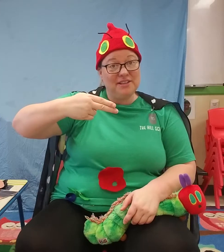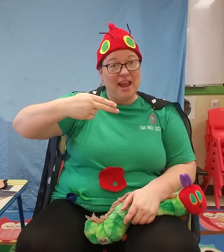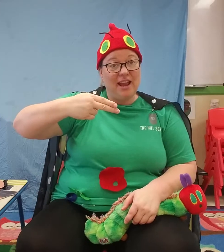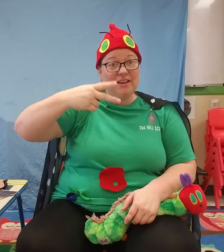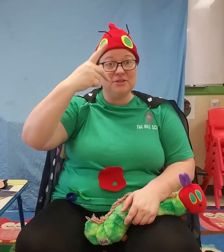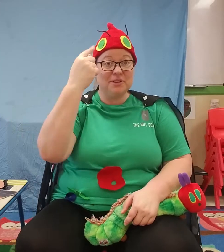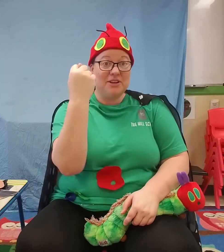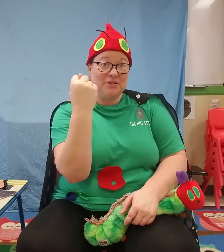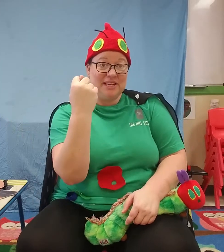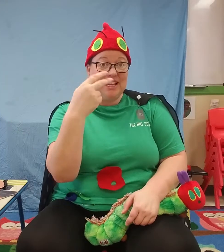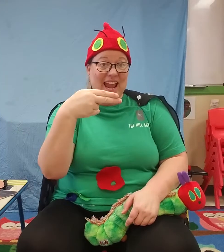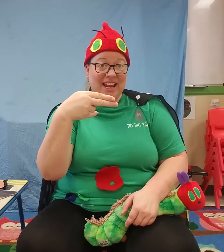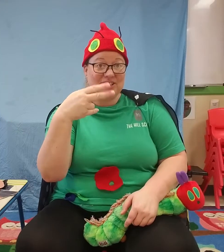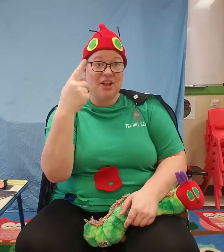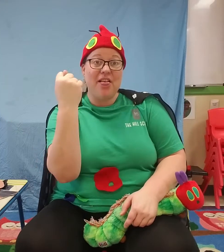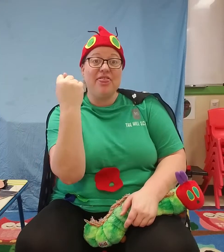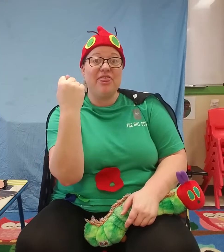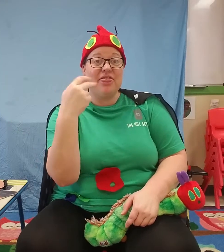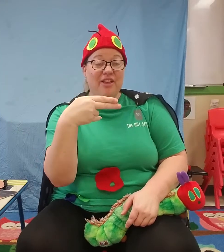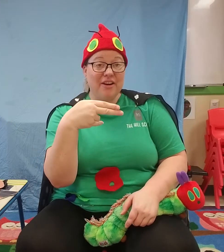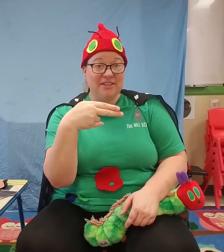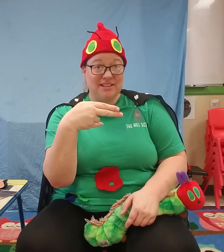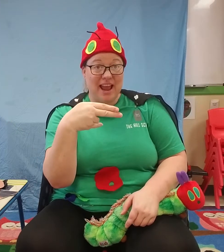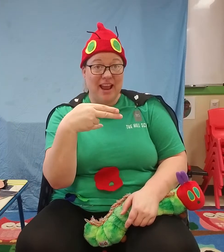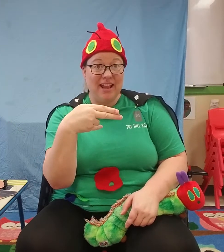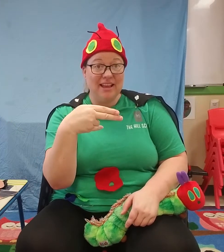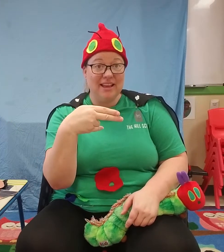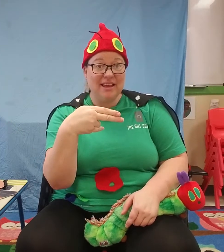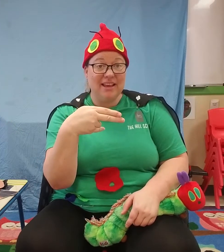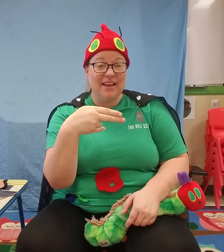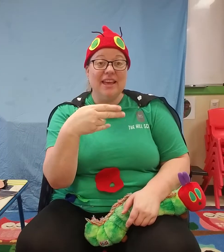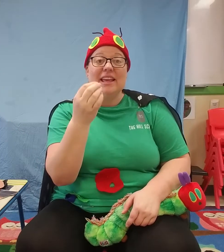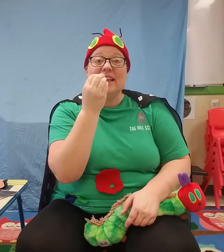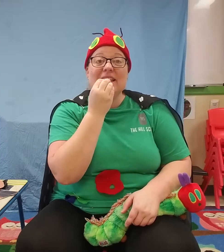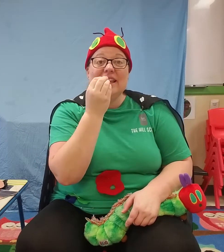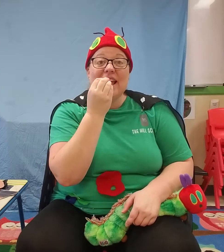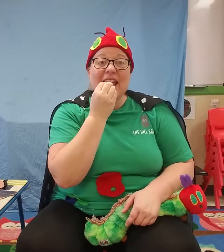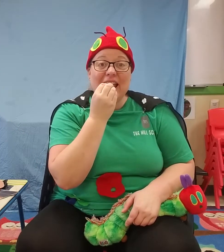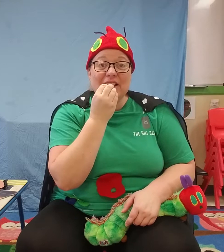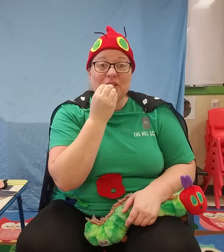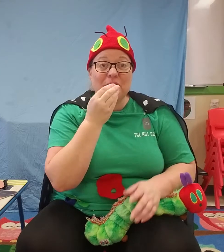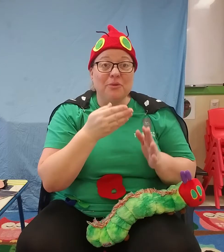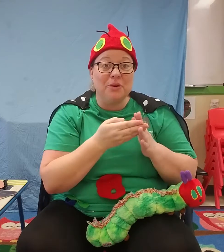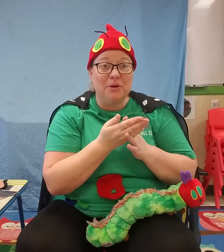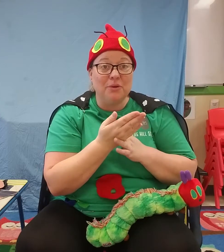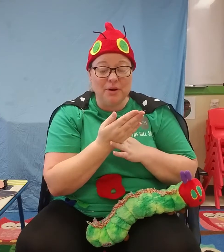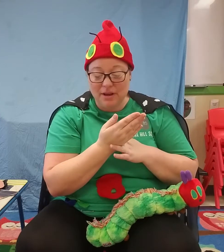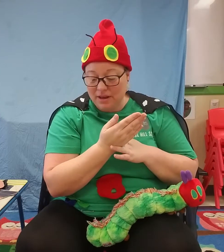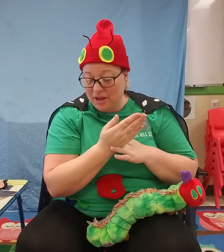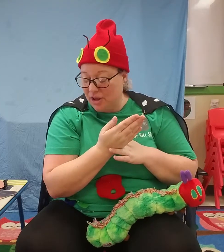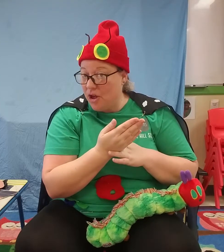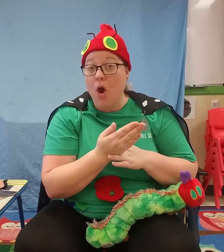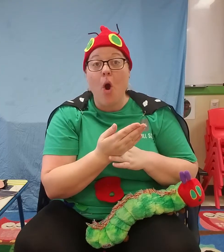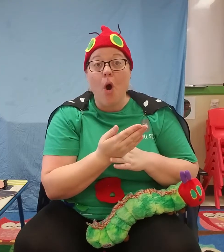Thursday, so we're gonna go TH. Thursday, he ate through